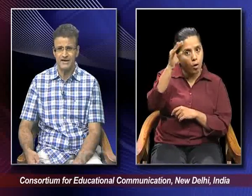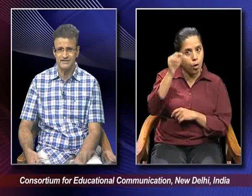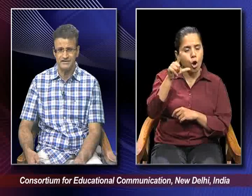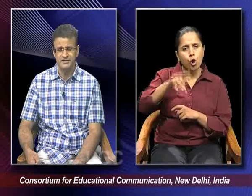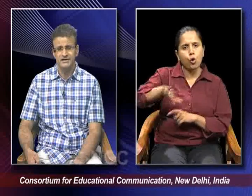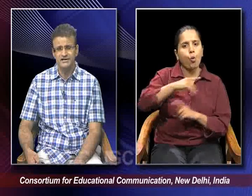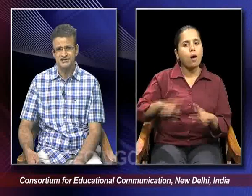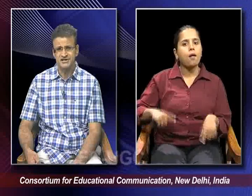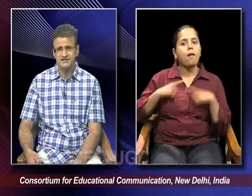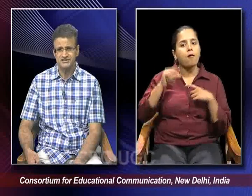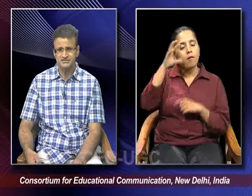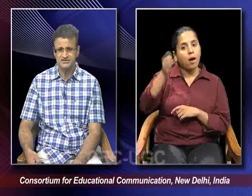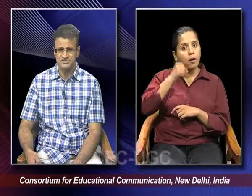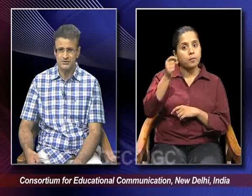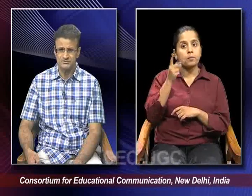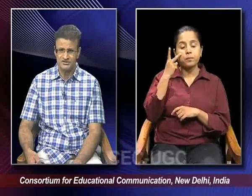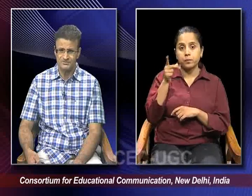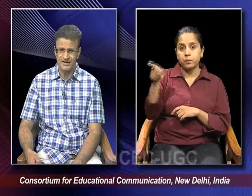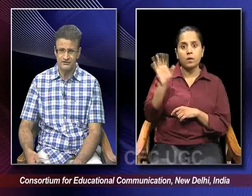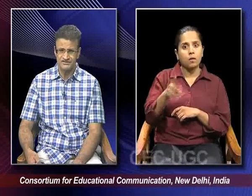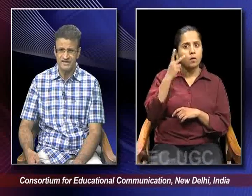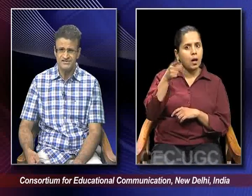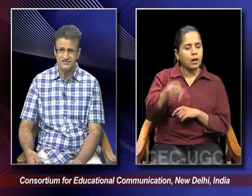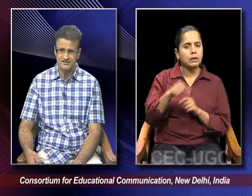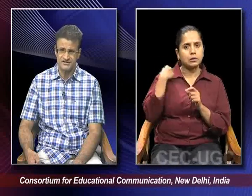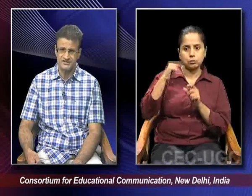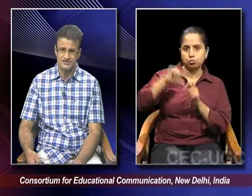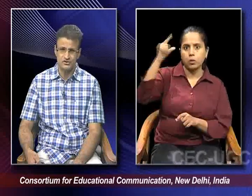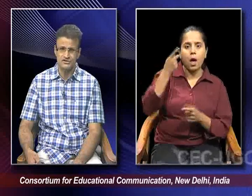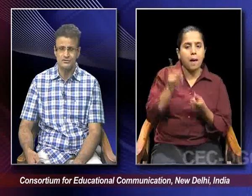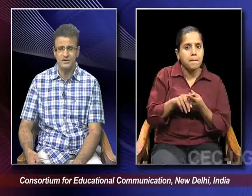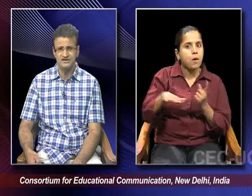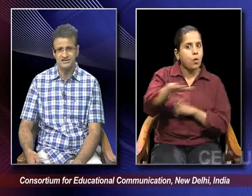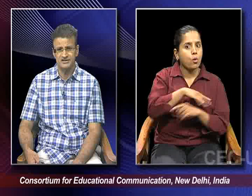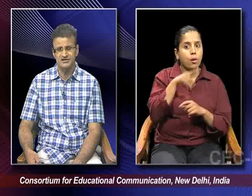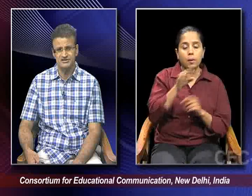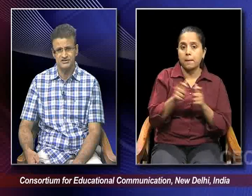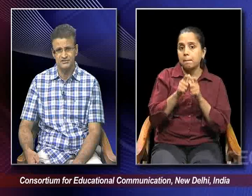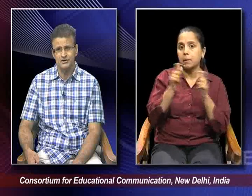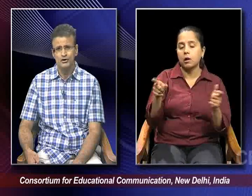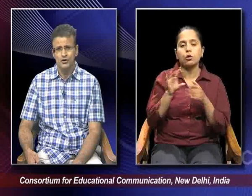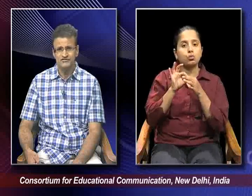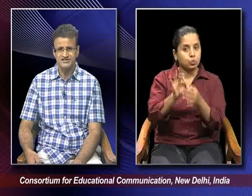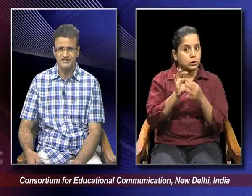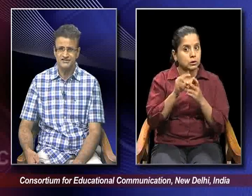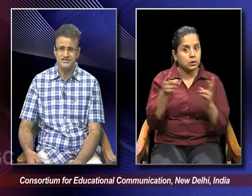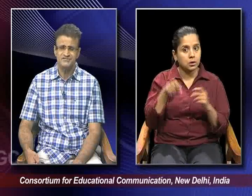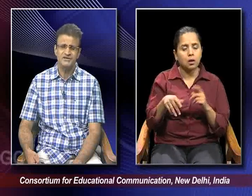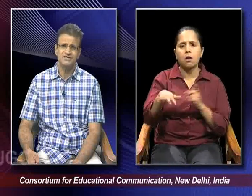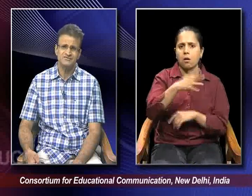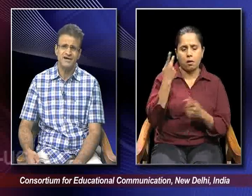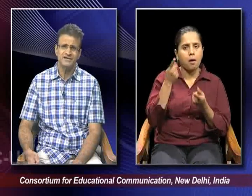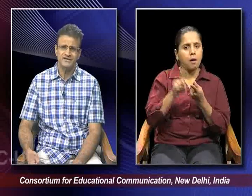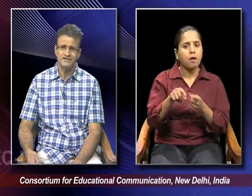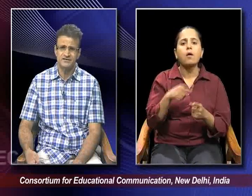of Gandhi, it sent the shivers down the spine of the censors, and it resorted to large-scale deletion of the scenes. And we